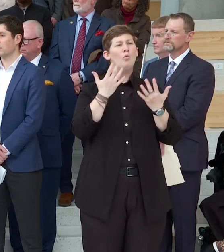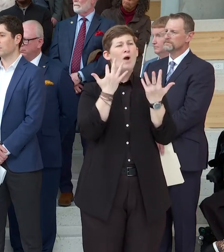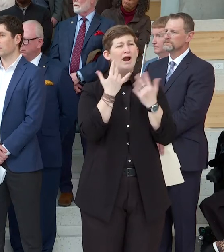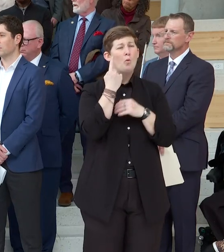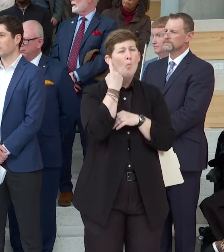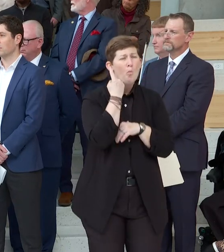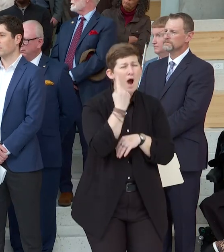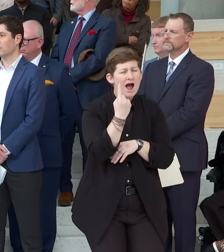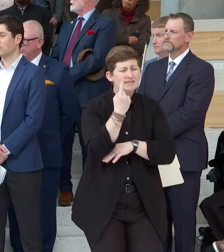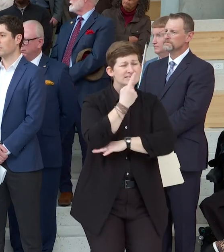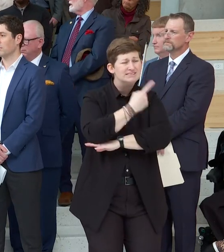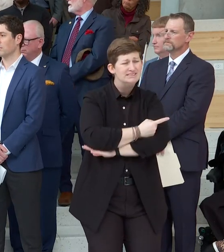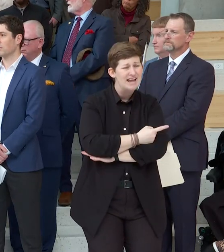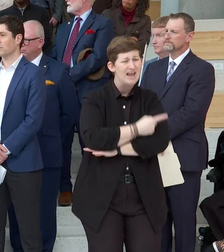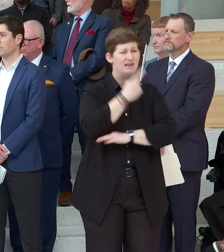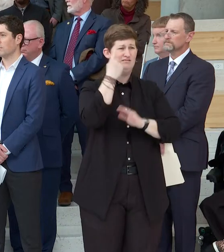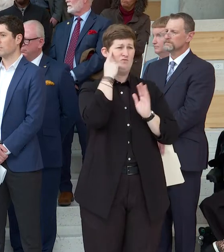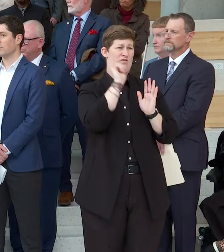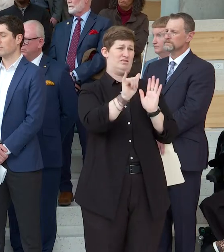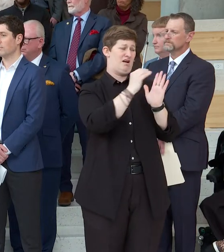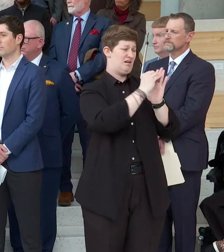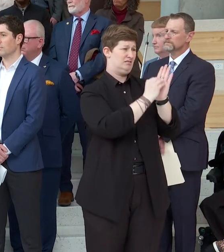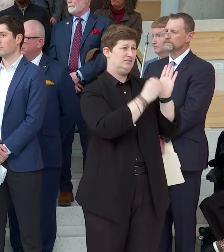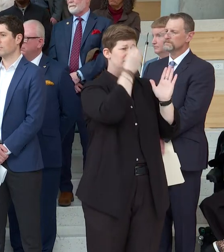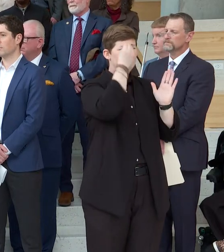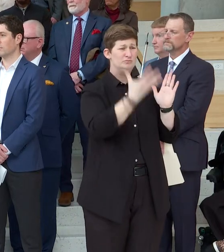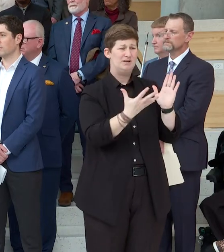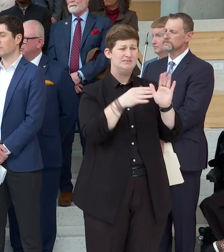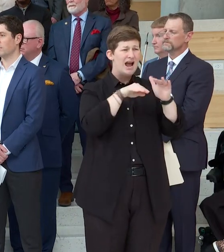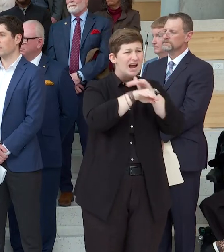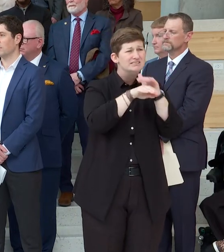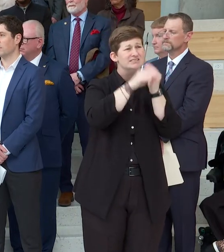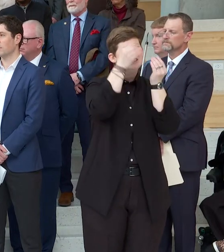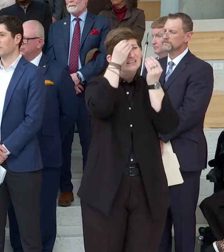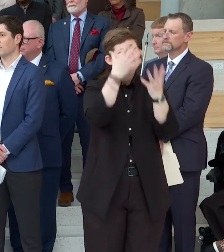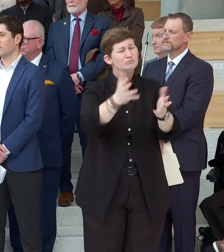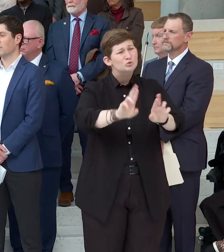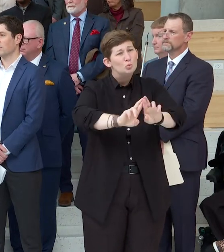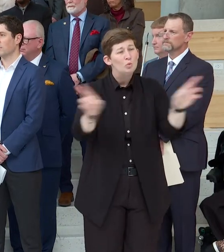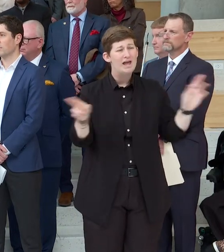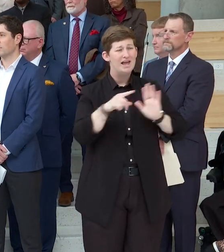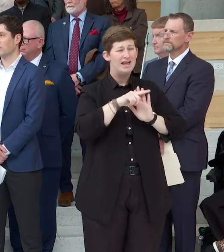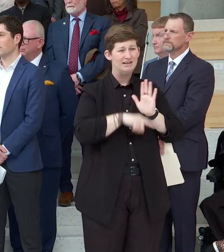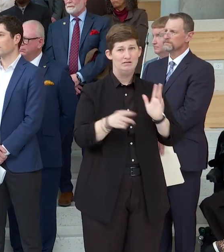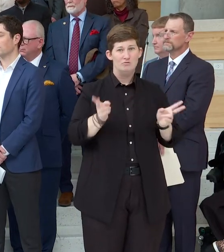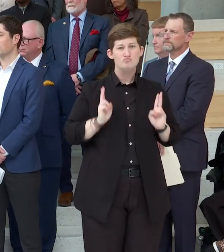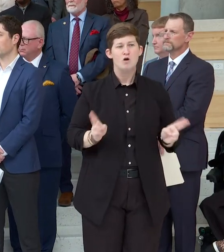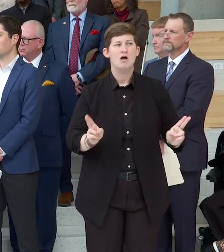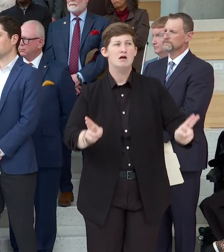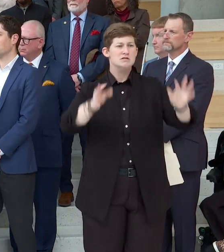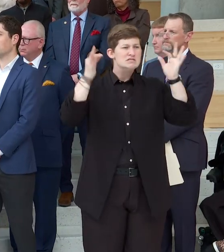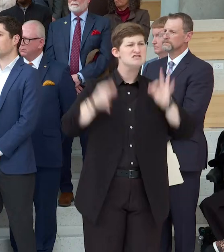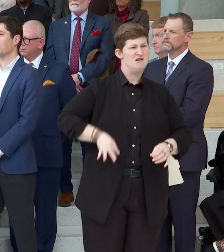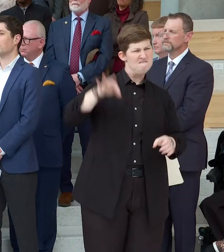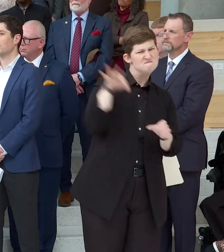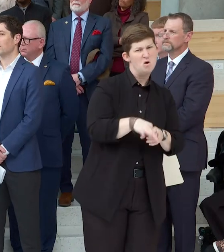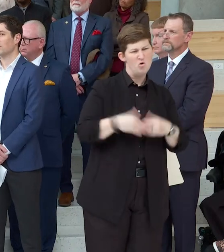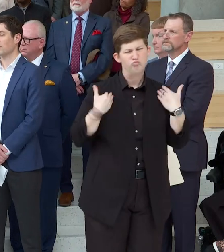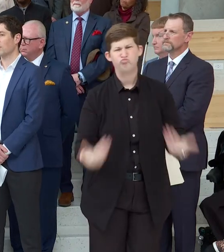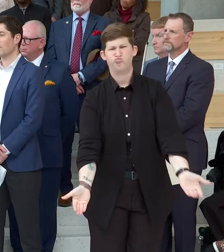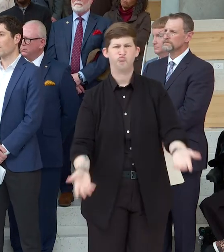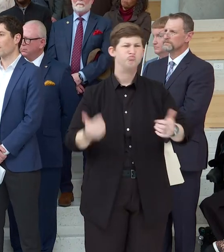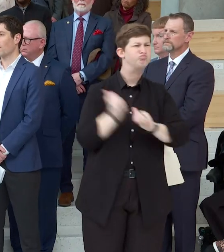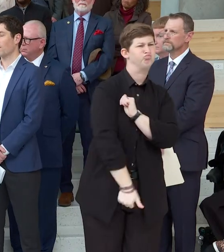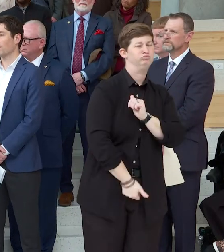one day to have access to this information that would give them, would aid them in giving a